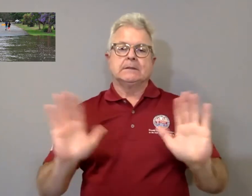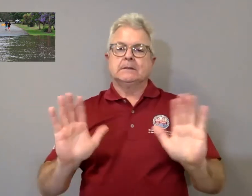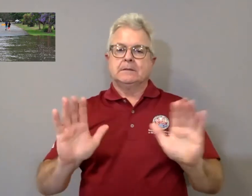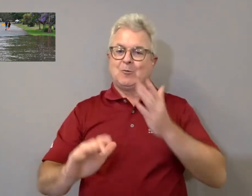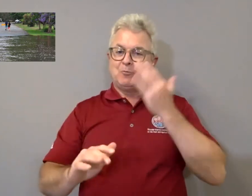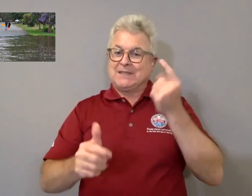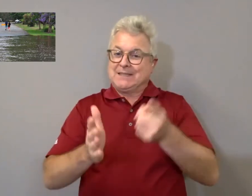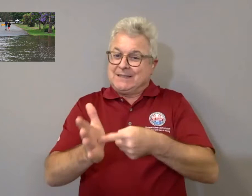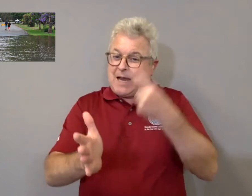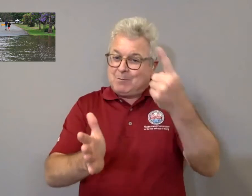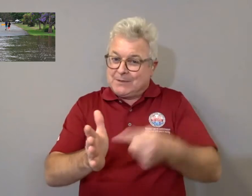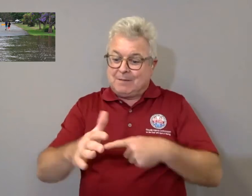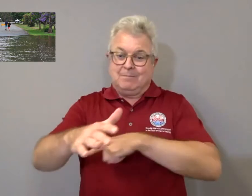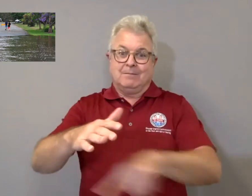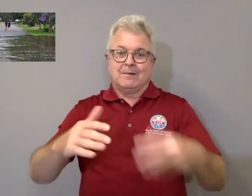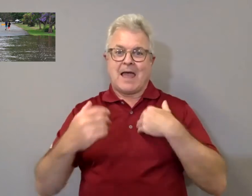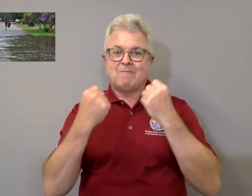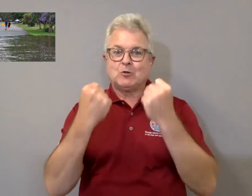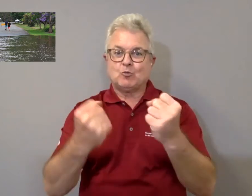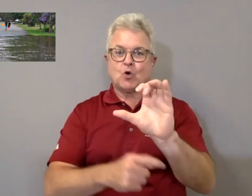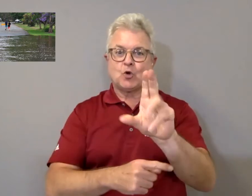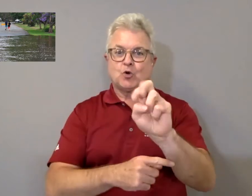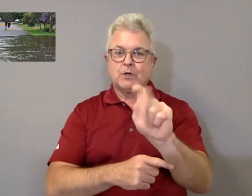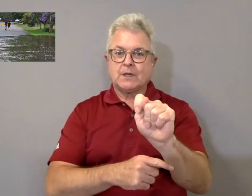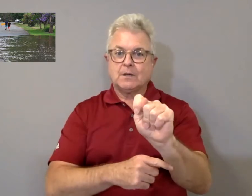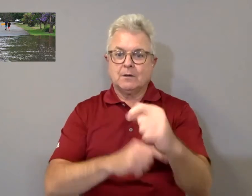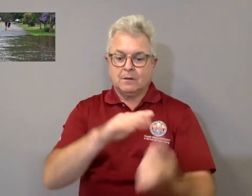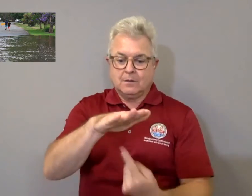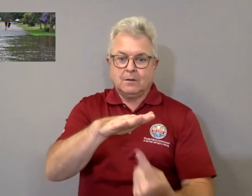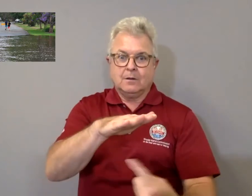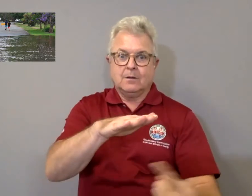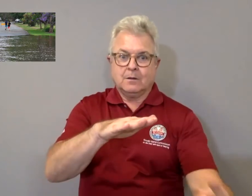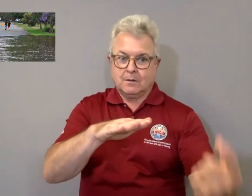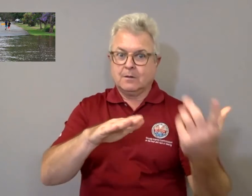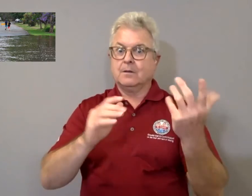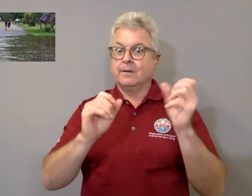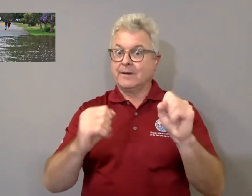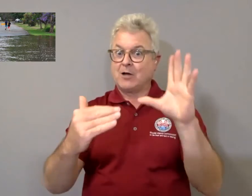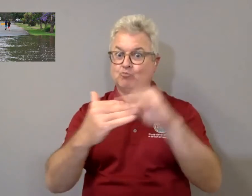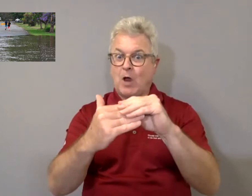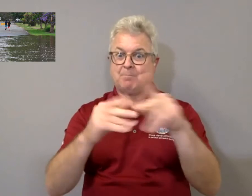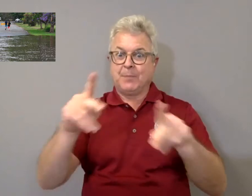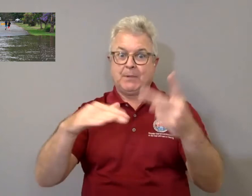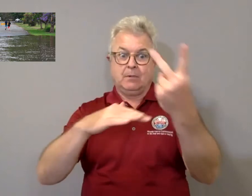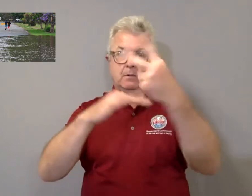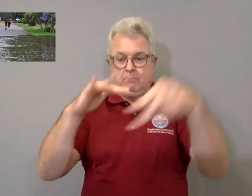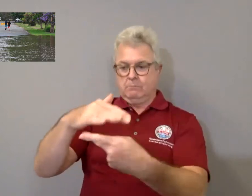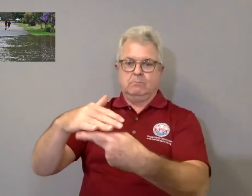fun through rising water. Sometimes there is a current under the water that